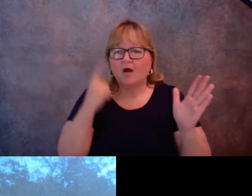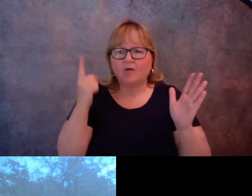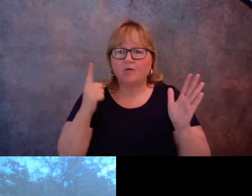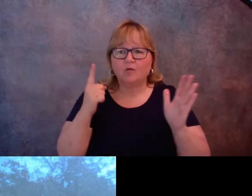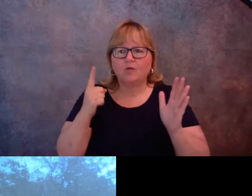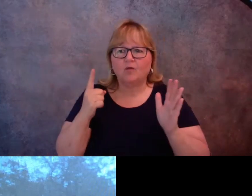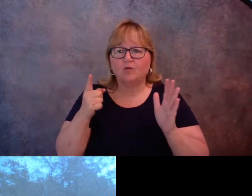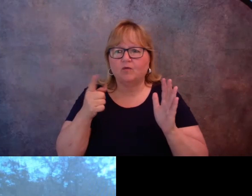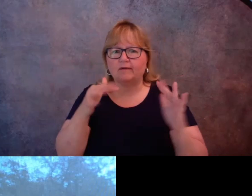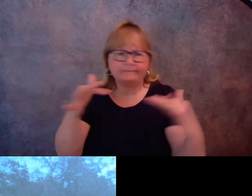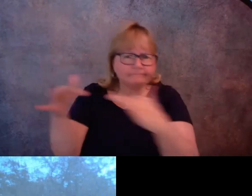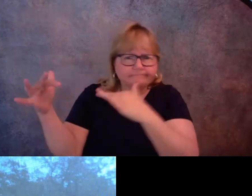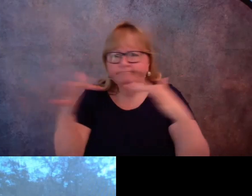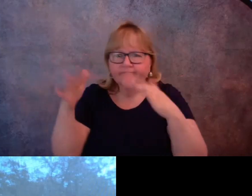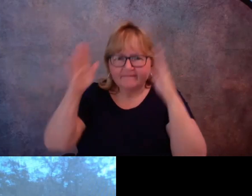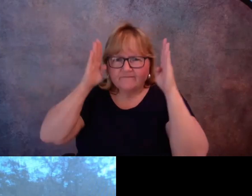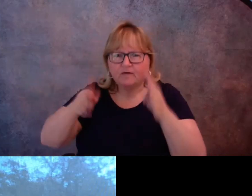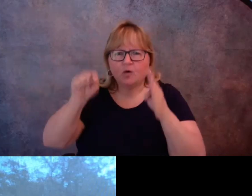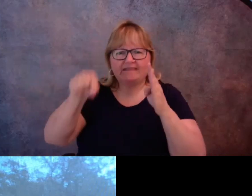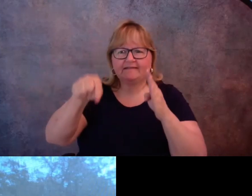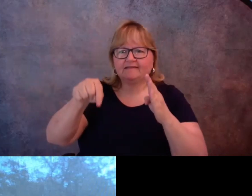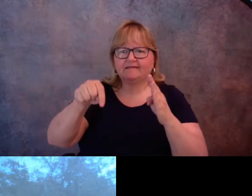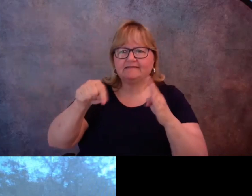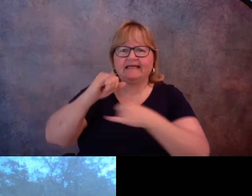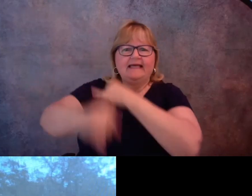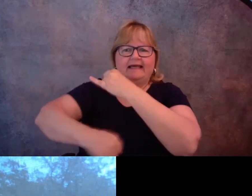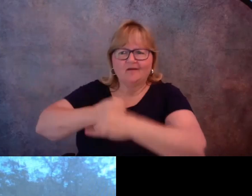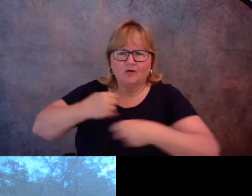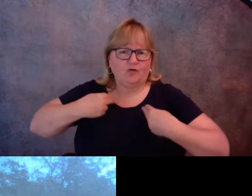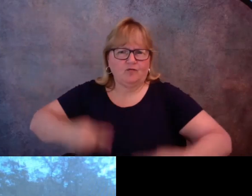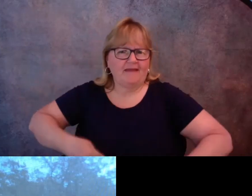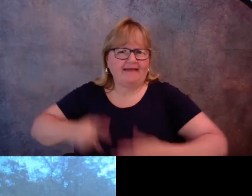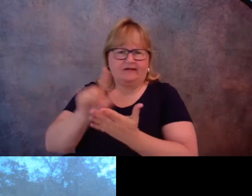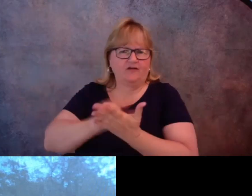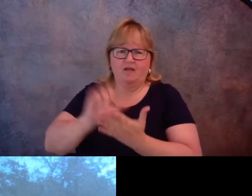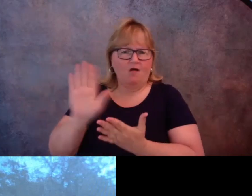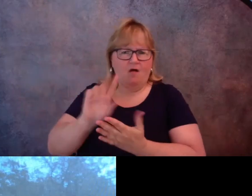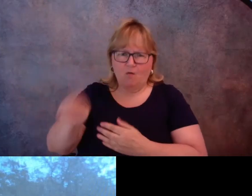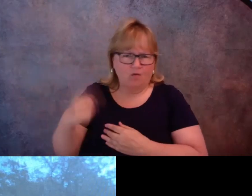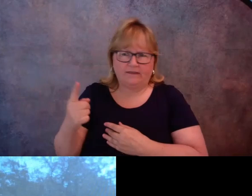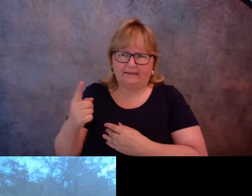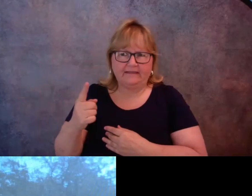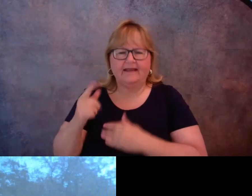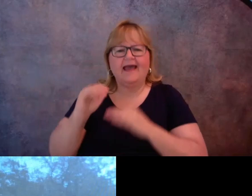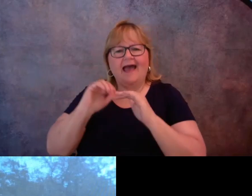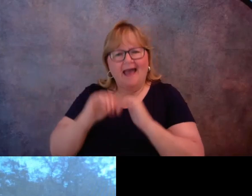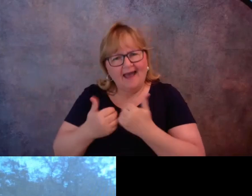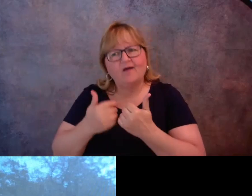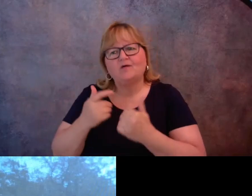of hostilities or international humanitarian law and how it should be